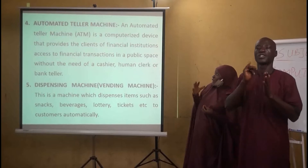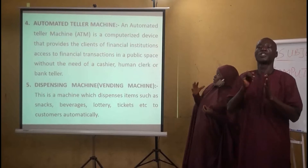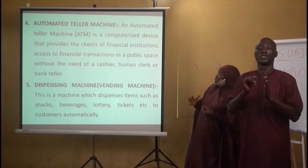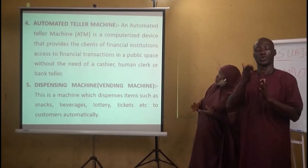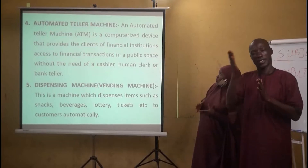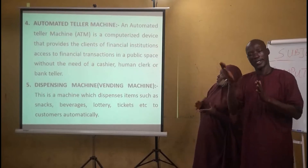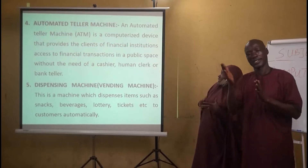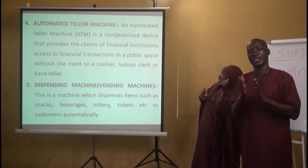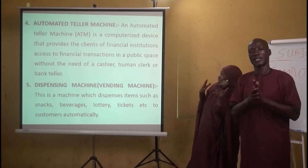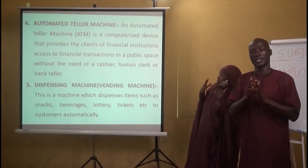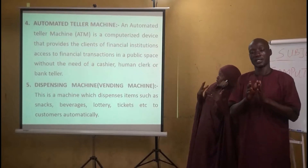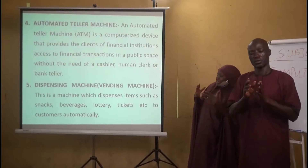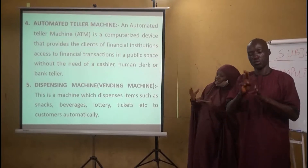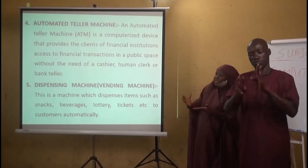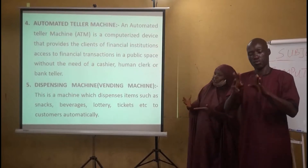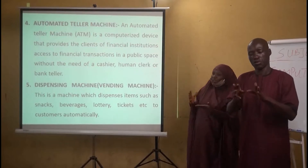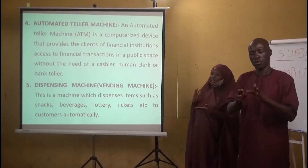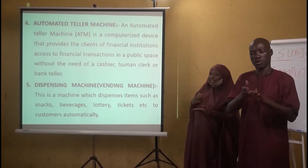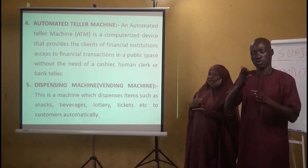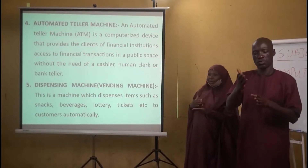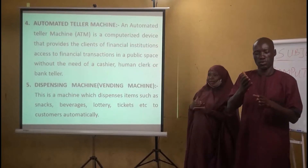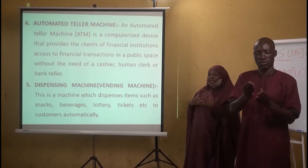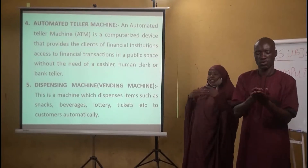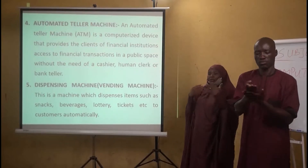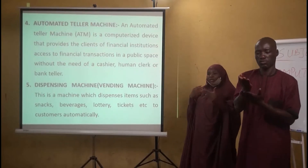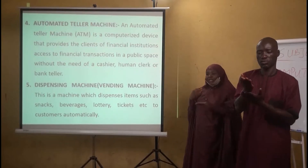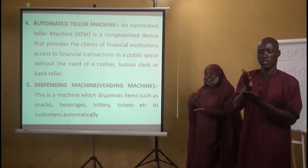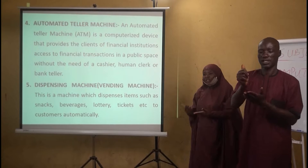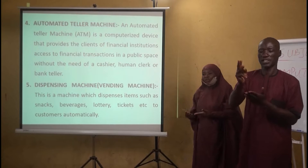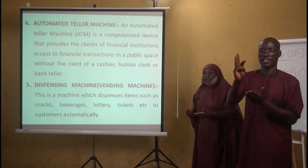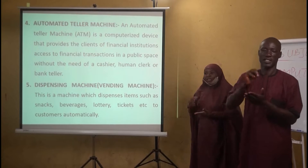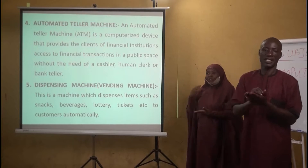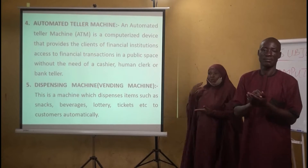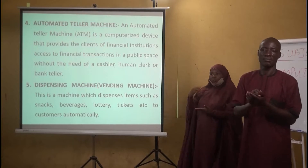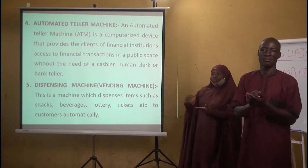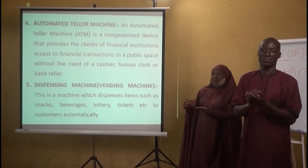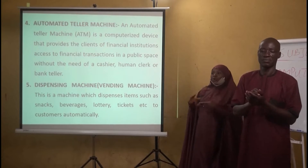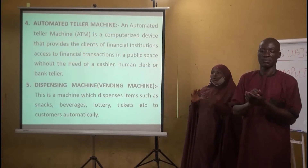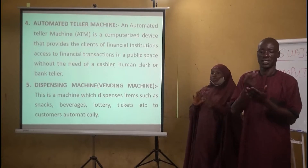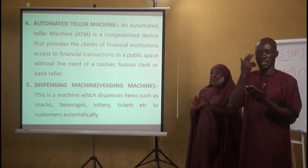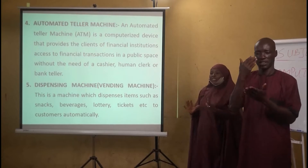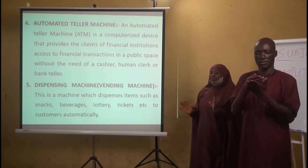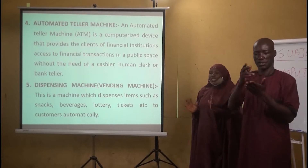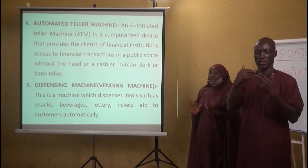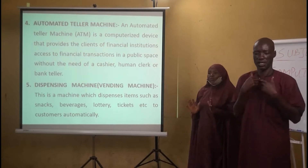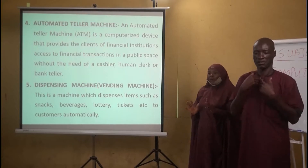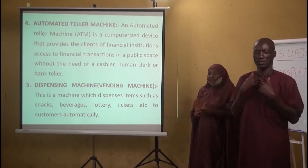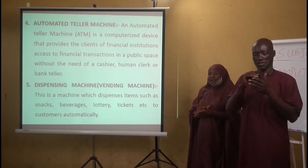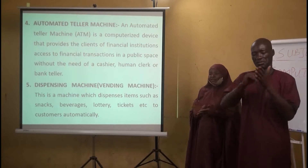You just You just insert your ATM card. You either check your balance or withdraw without anybody having